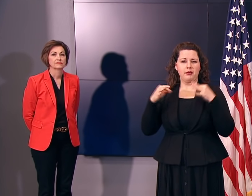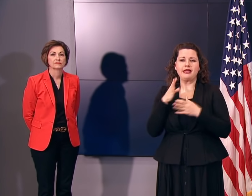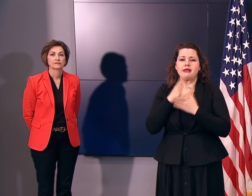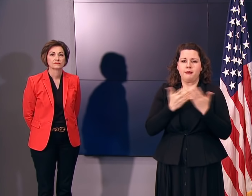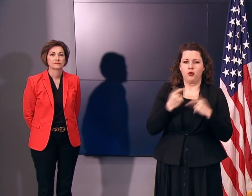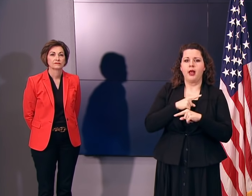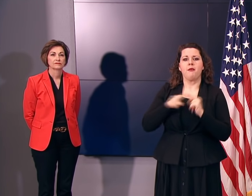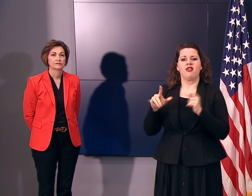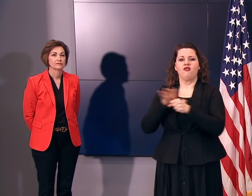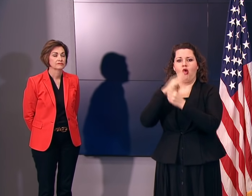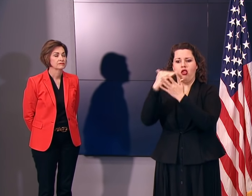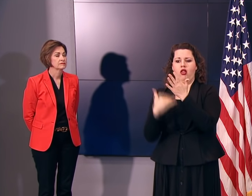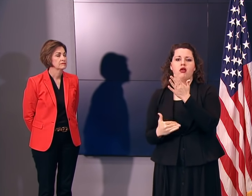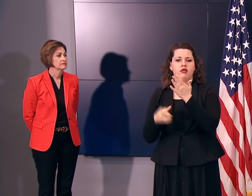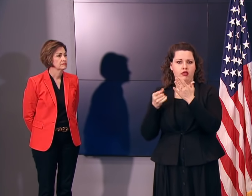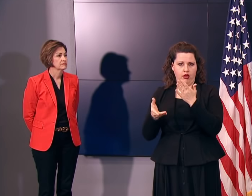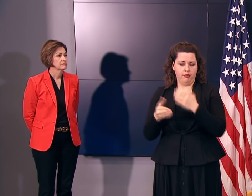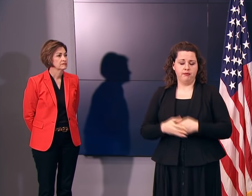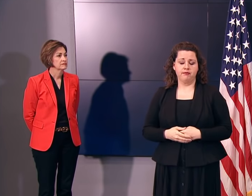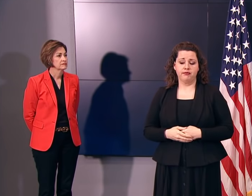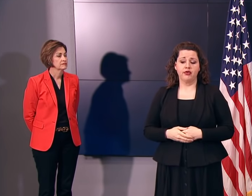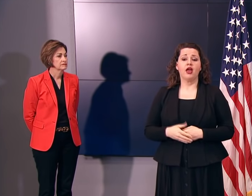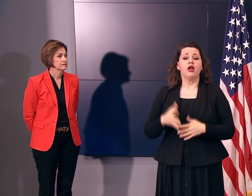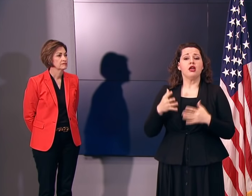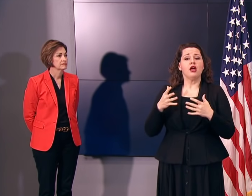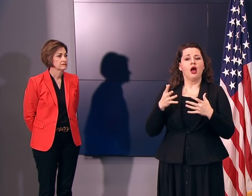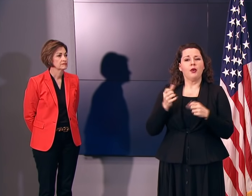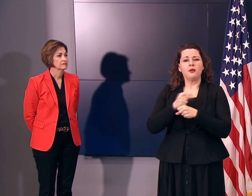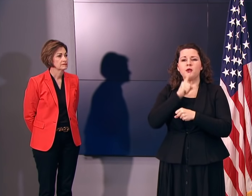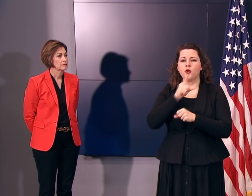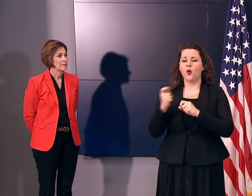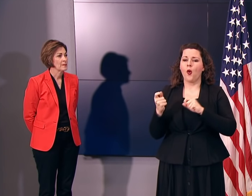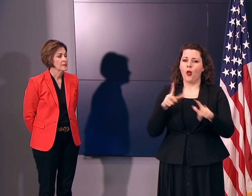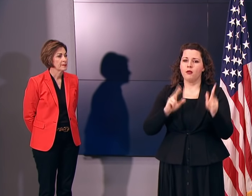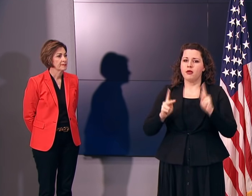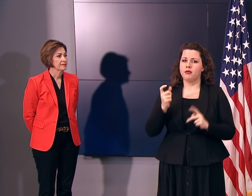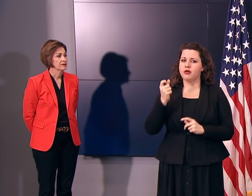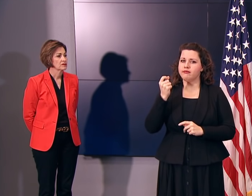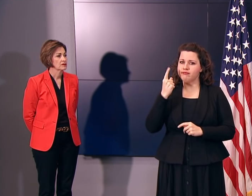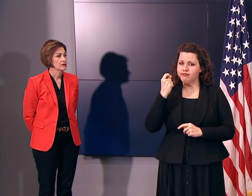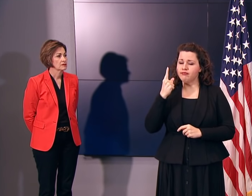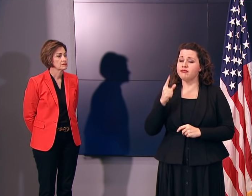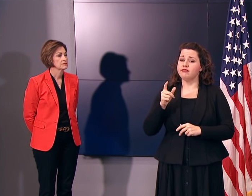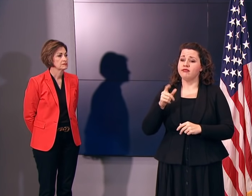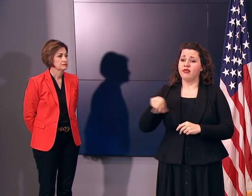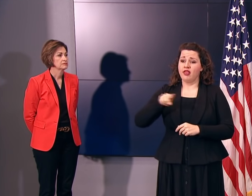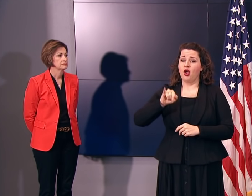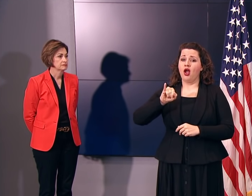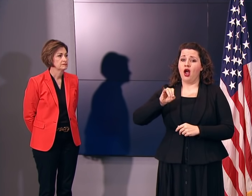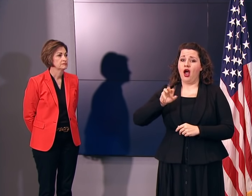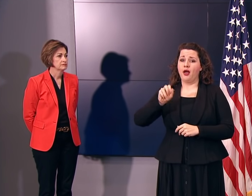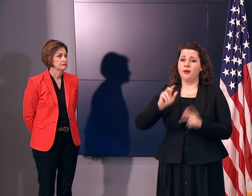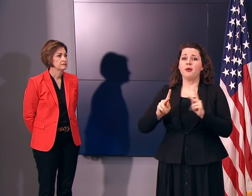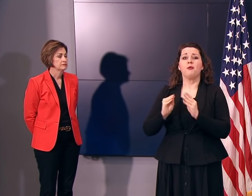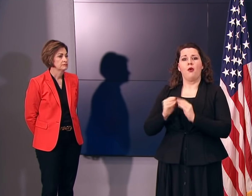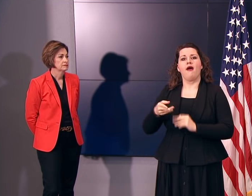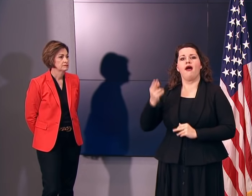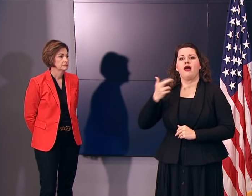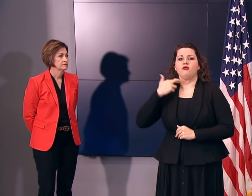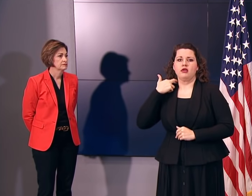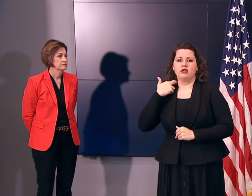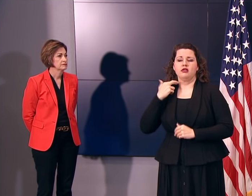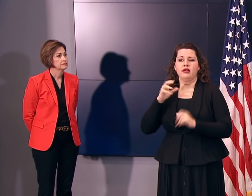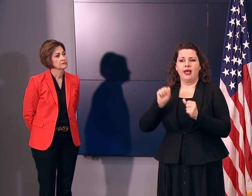before I do that, I want to make sure all of us continue to understand that there are Iowans who continue to be at higher risk for more